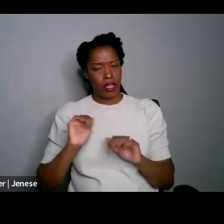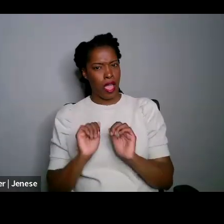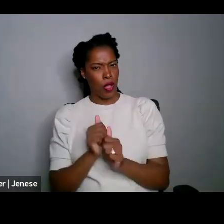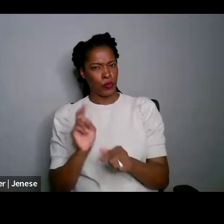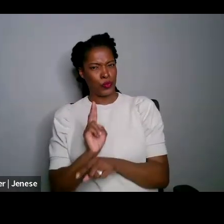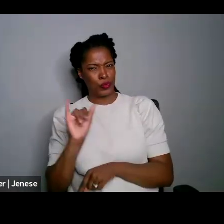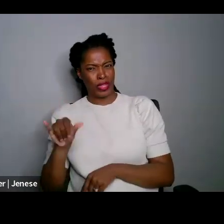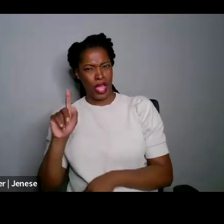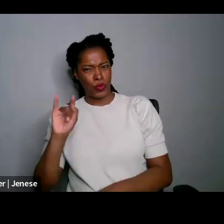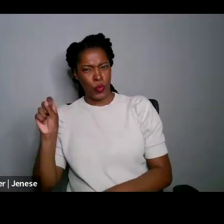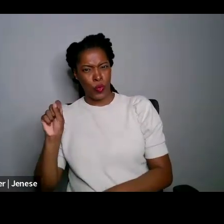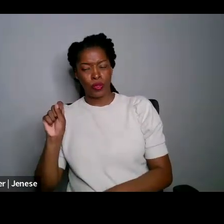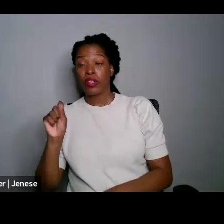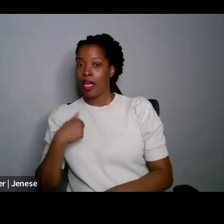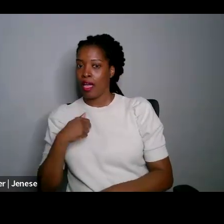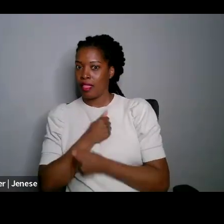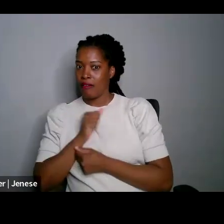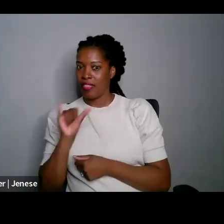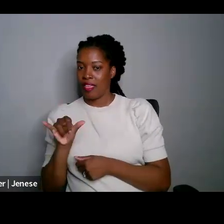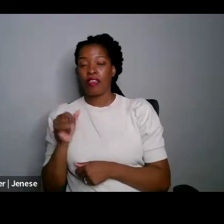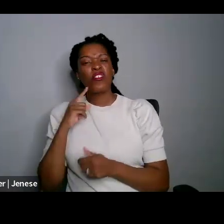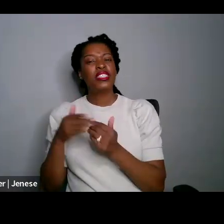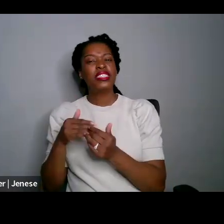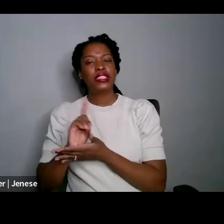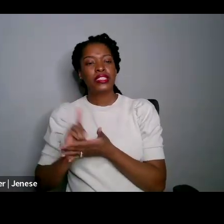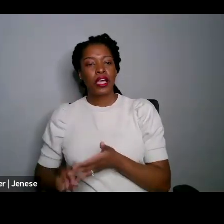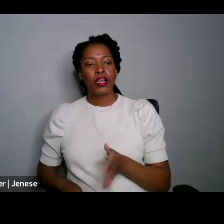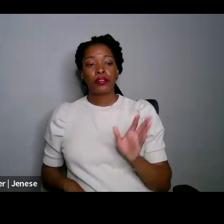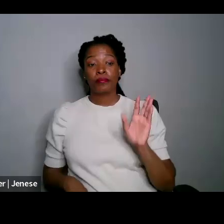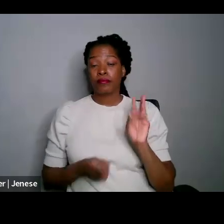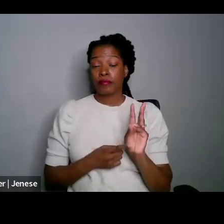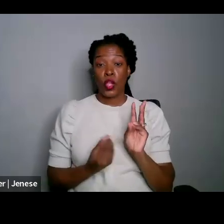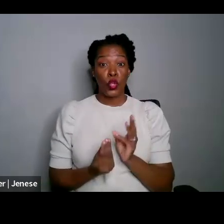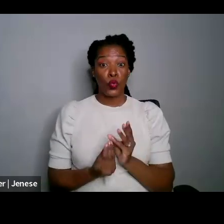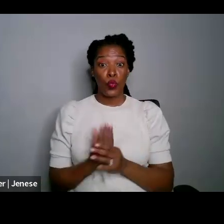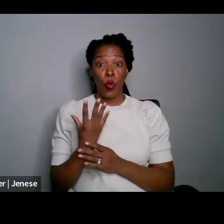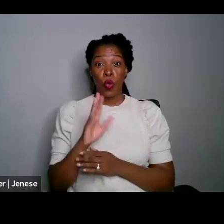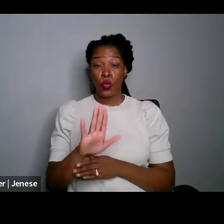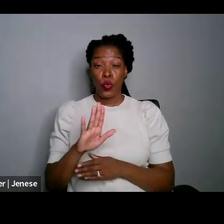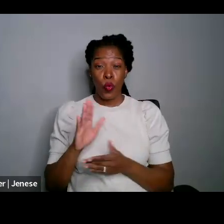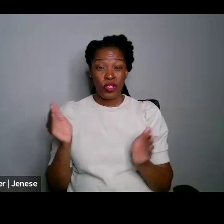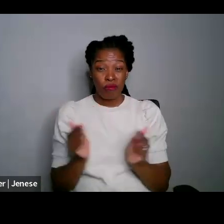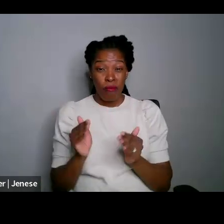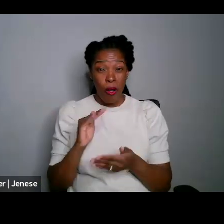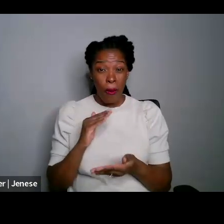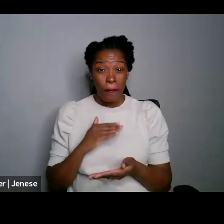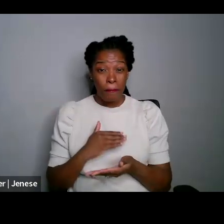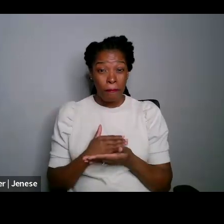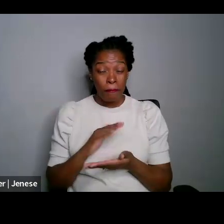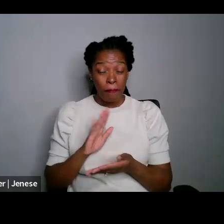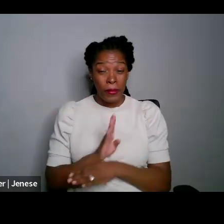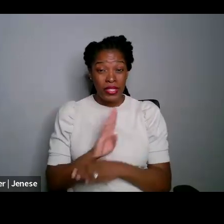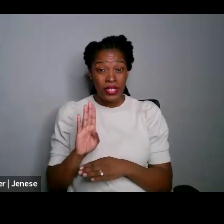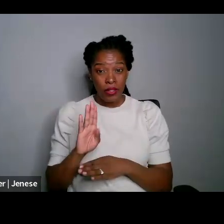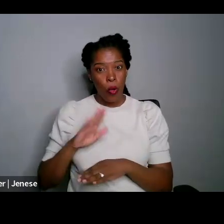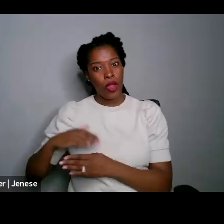And finally, we'll discuss how to grow your small business on a budget because let's be honest, we're all on a budget. And we'll